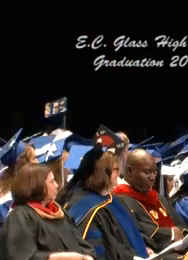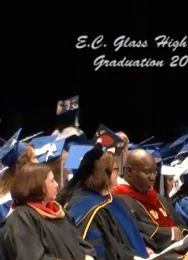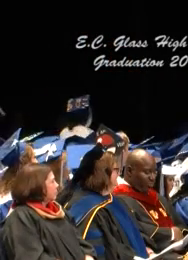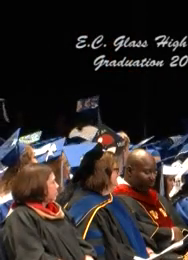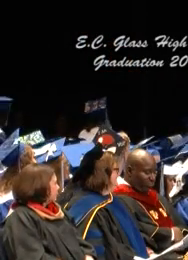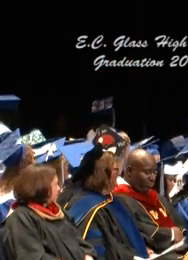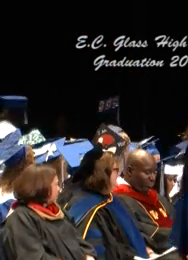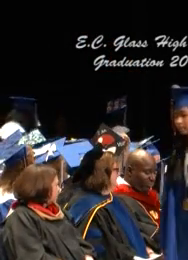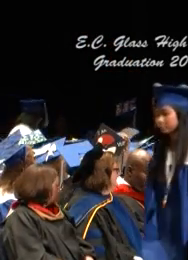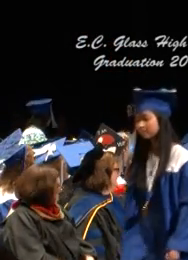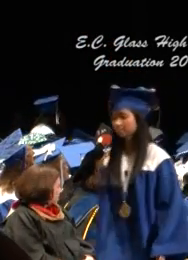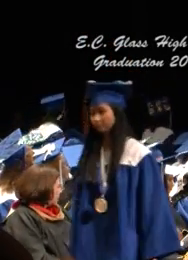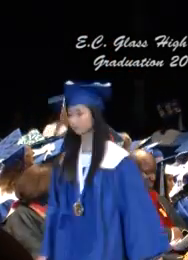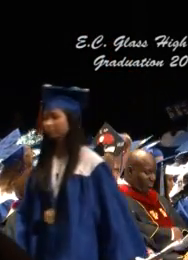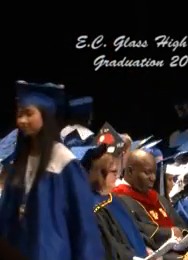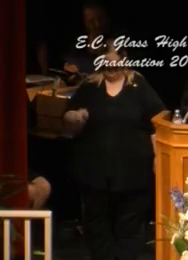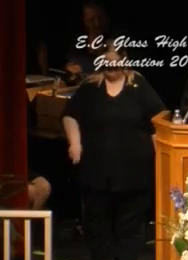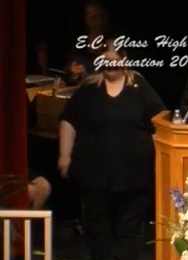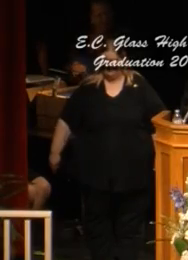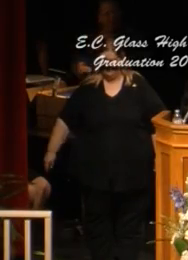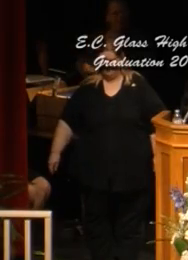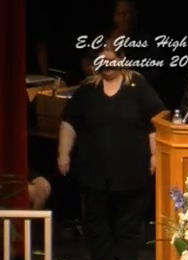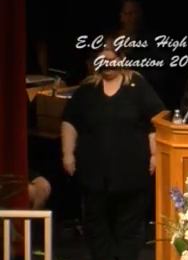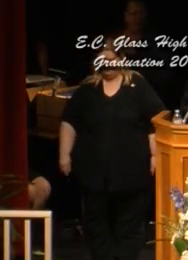Joseph Jontel Michael Henderson.